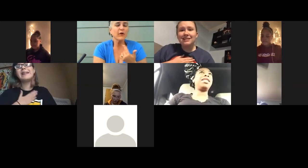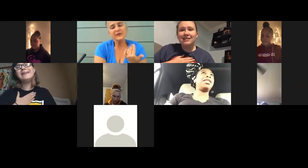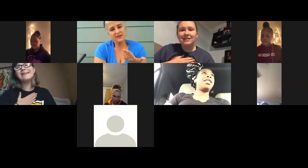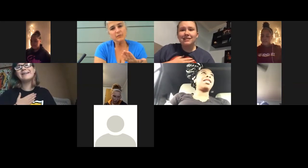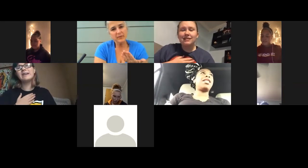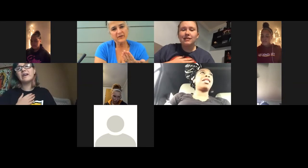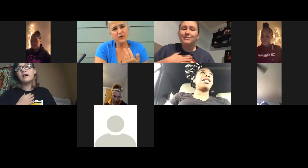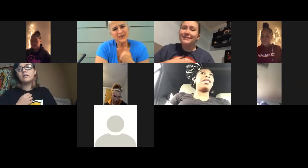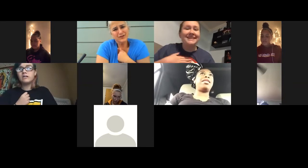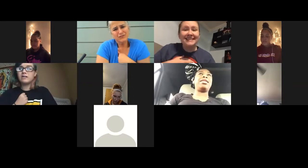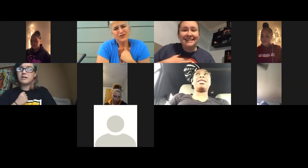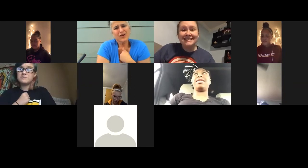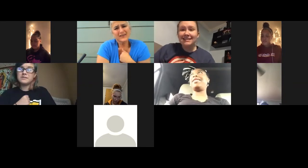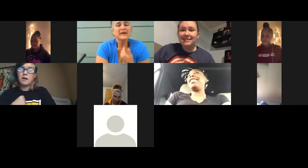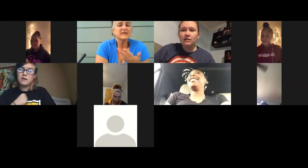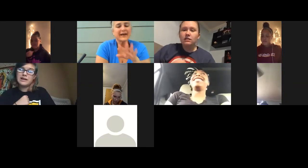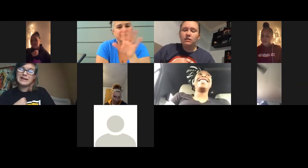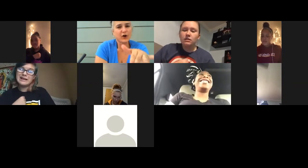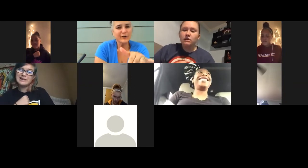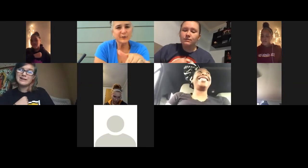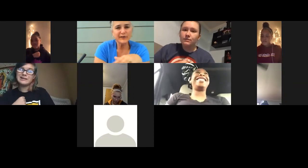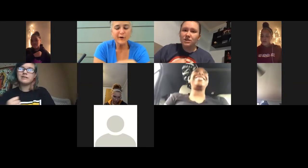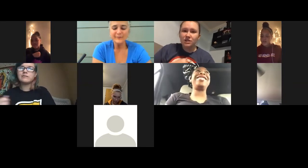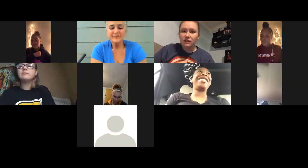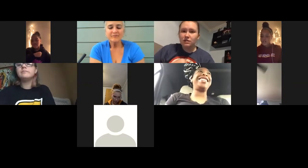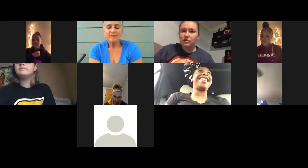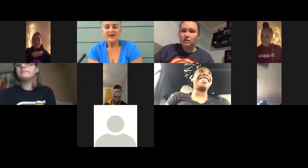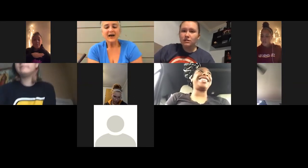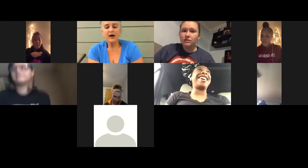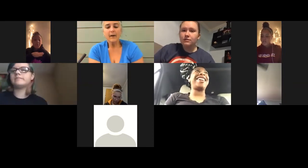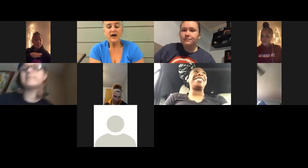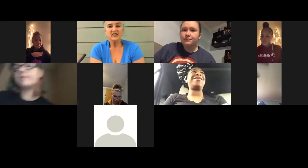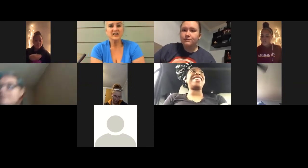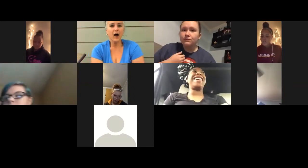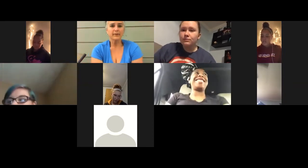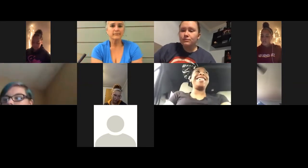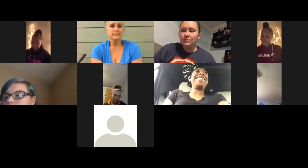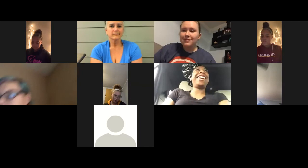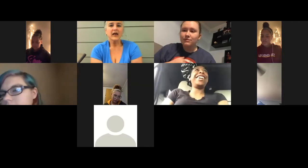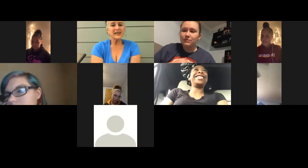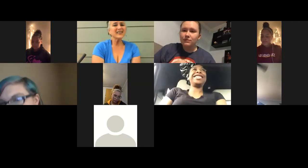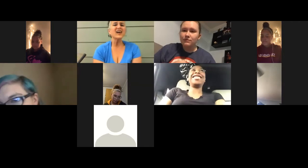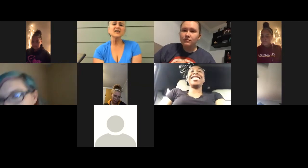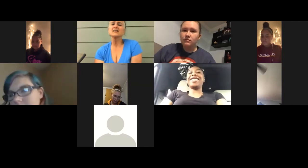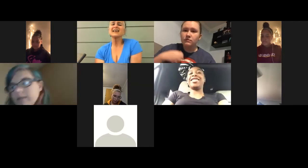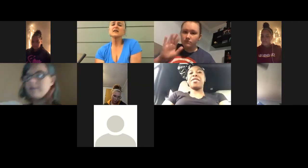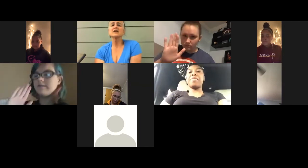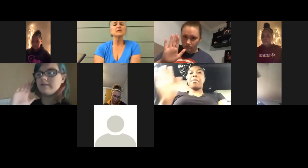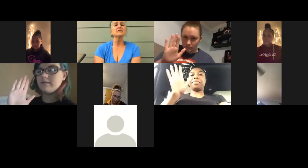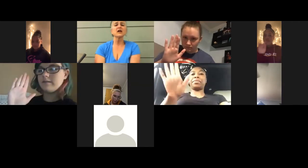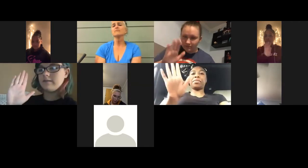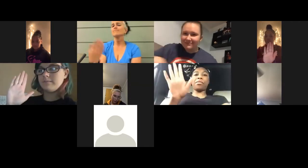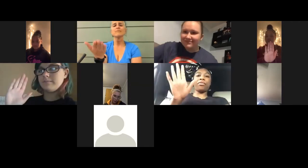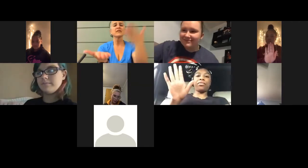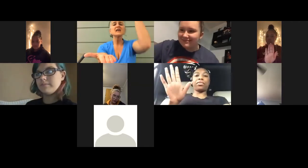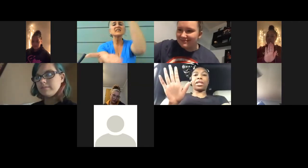Except sorry looks a little more pitiful. Depends on how sorry you really are. Stop. In the name